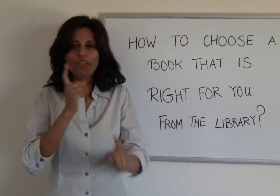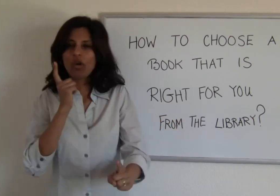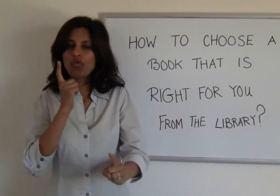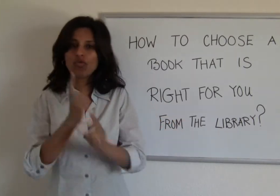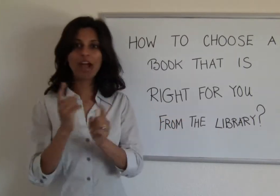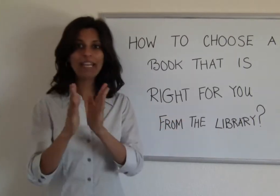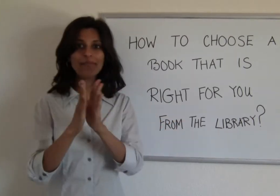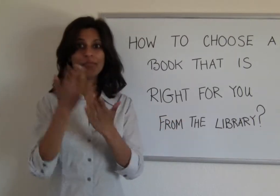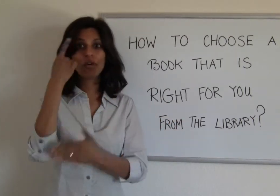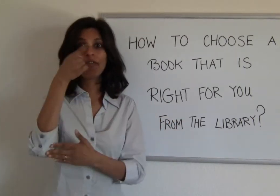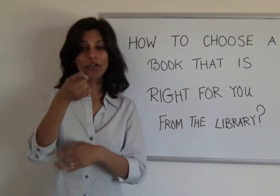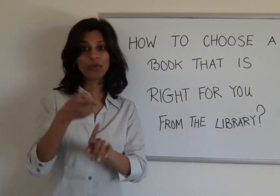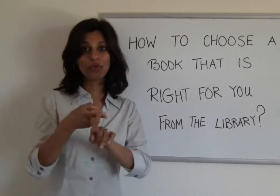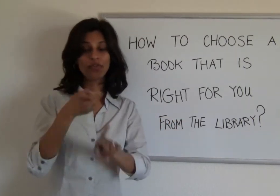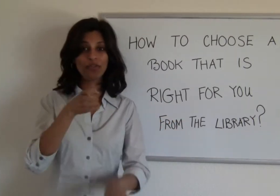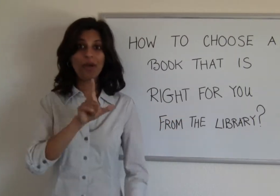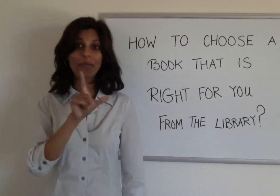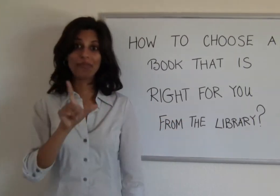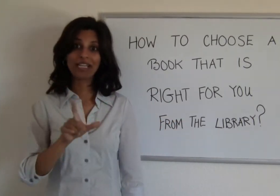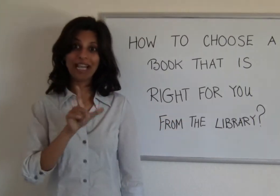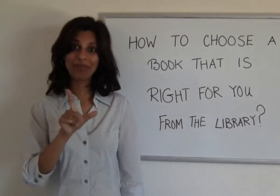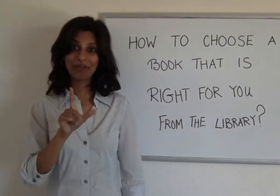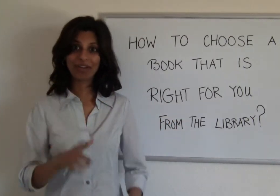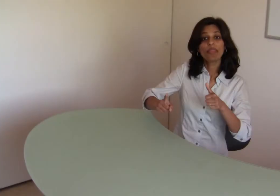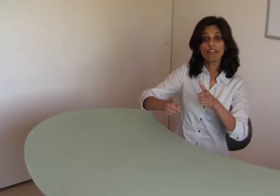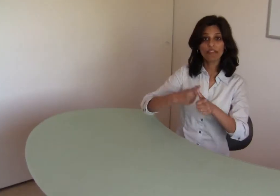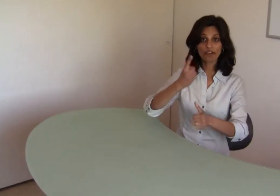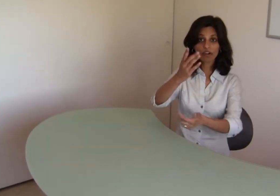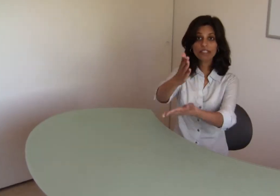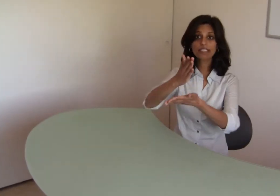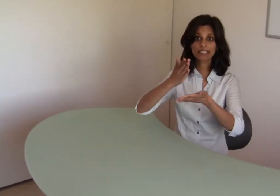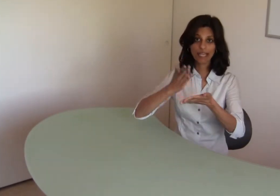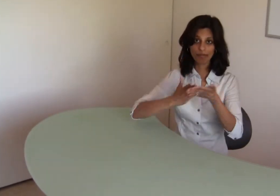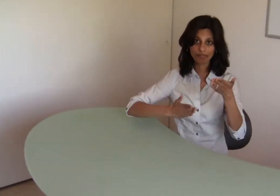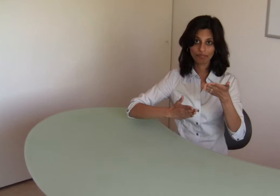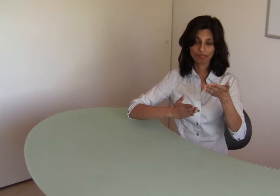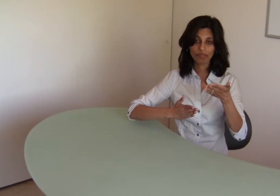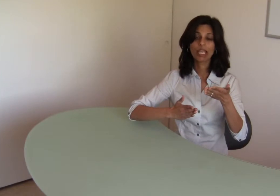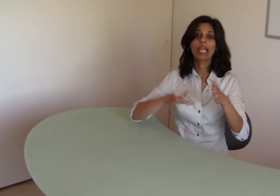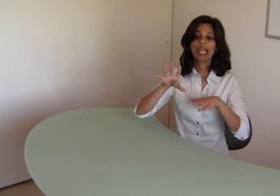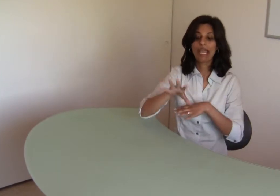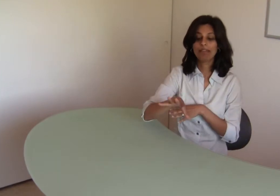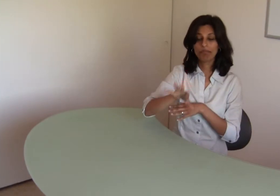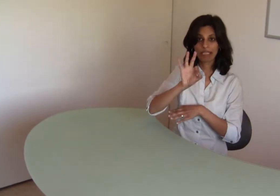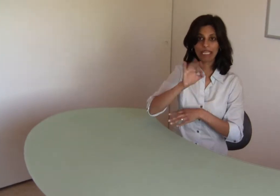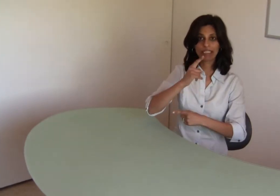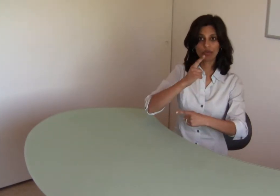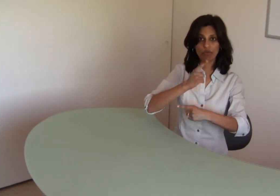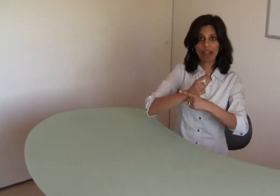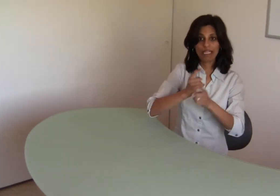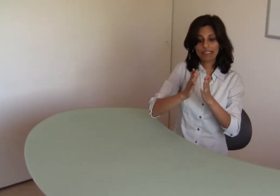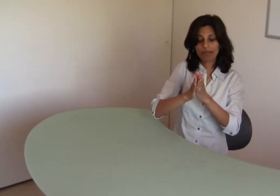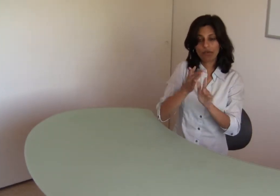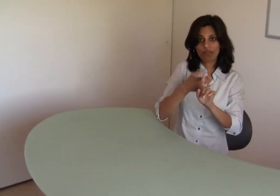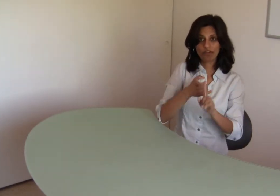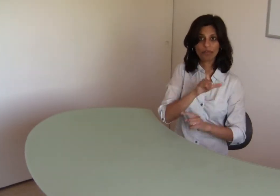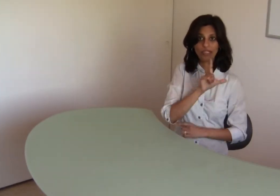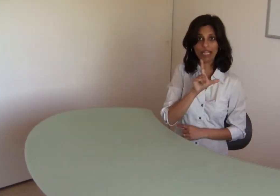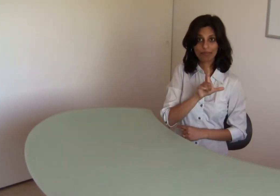the right book for you from the library. The first step in picking the right book from the